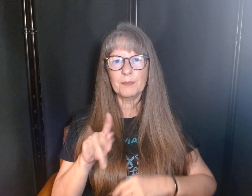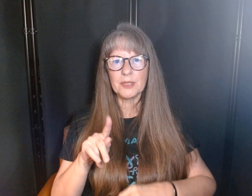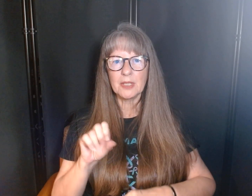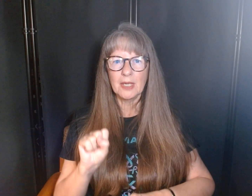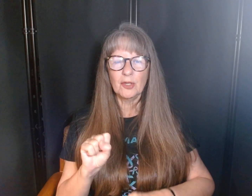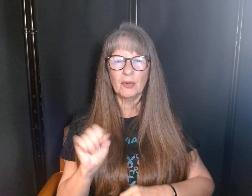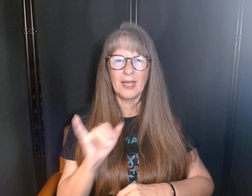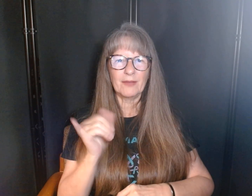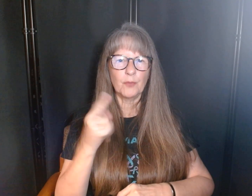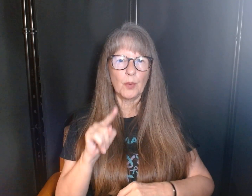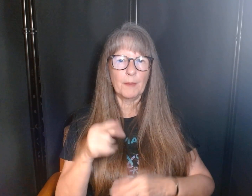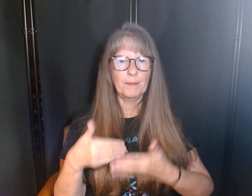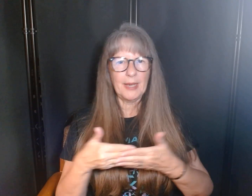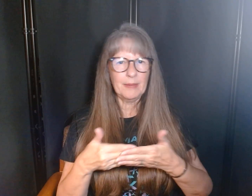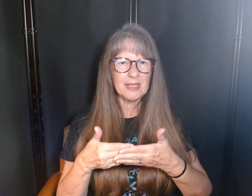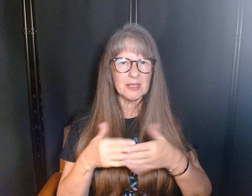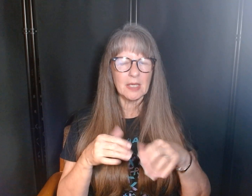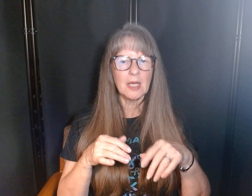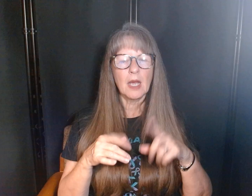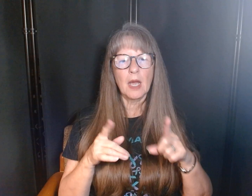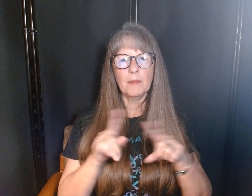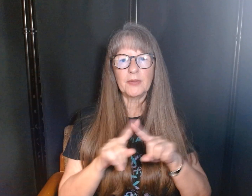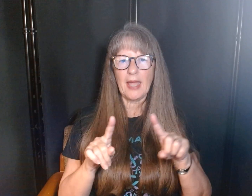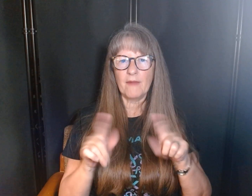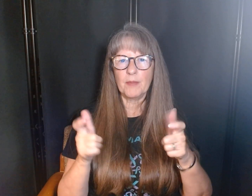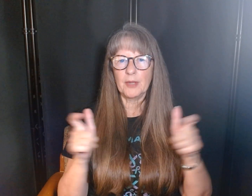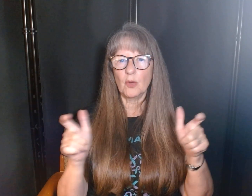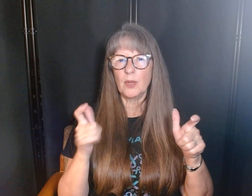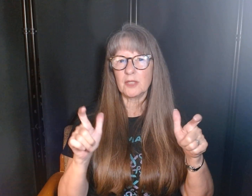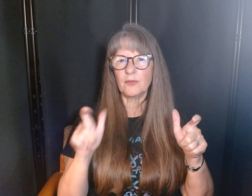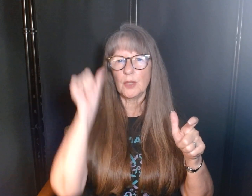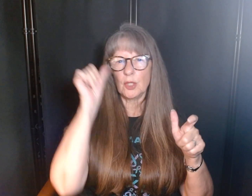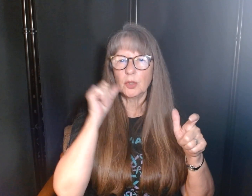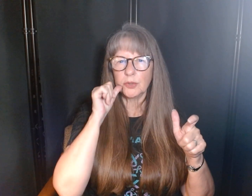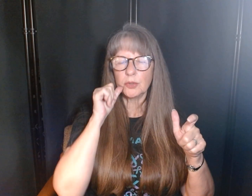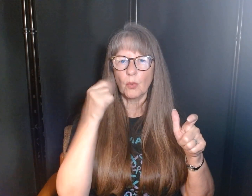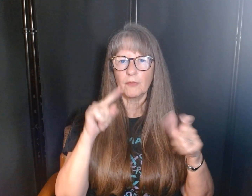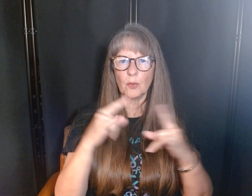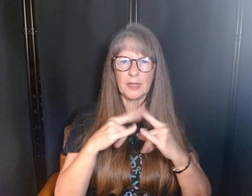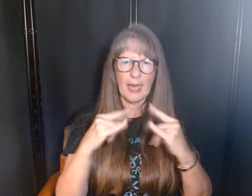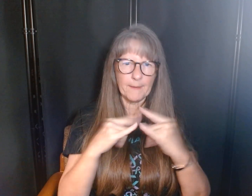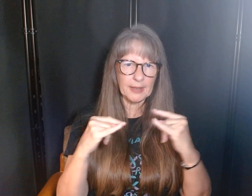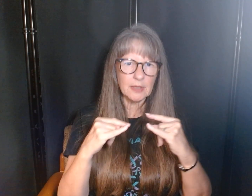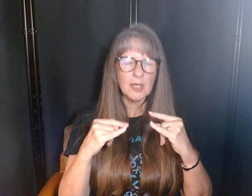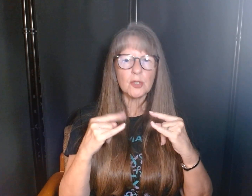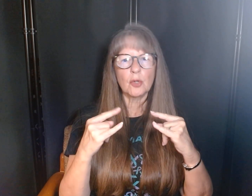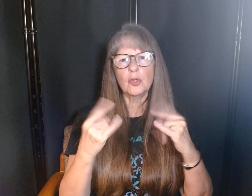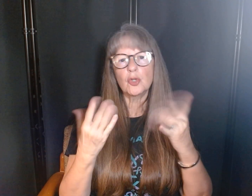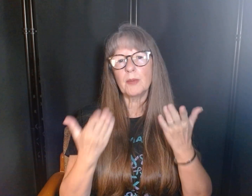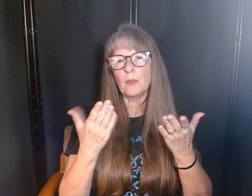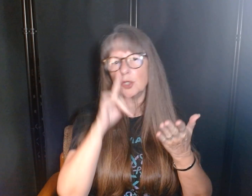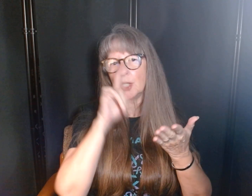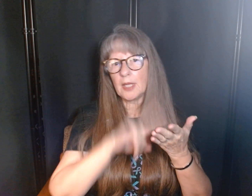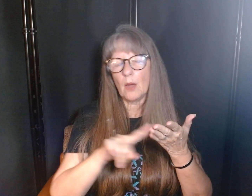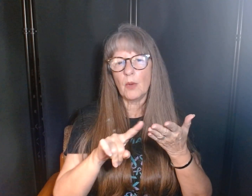wipes, like for babies, but they have the bigger ones for adults or for camping. So you just might want to check out what